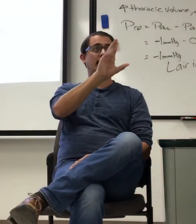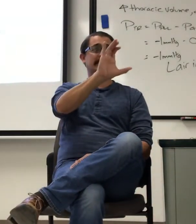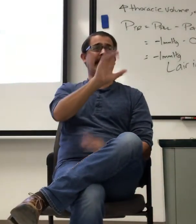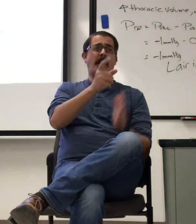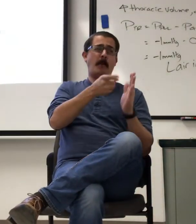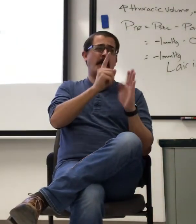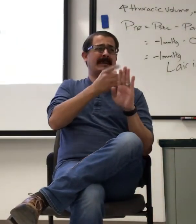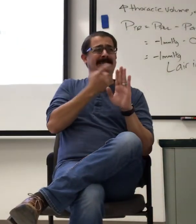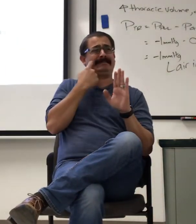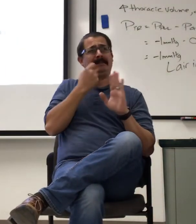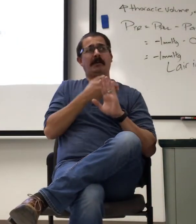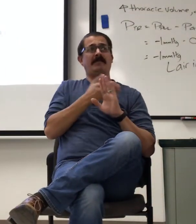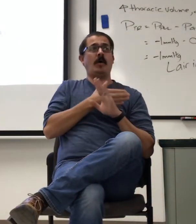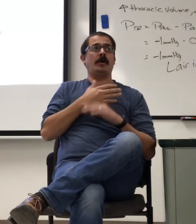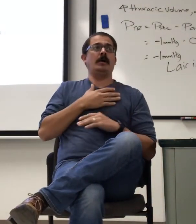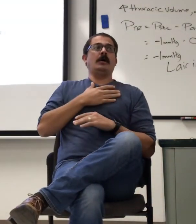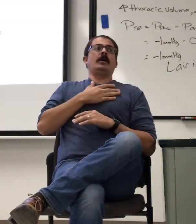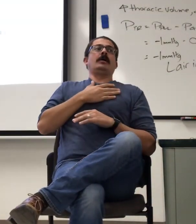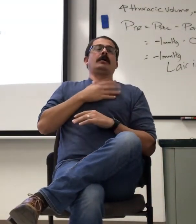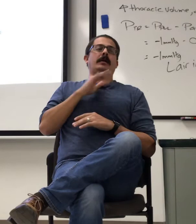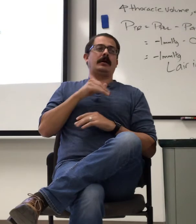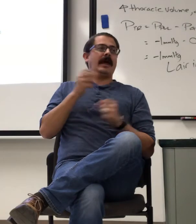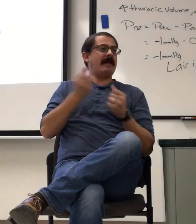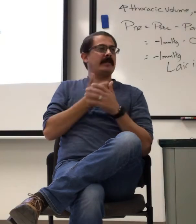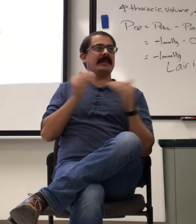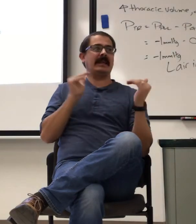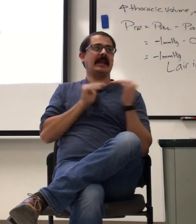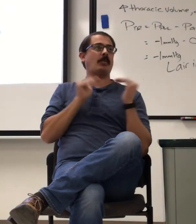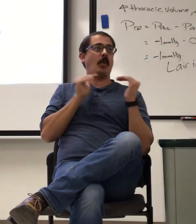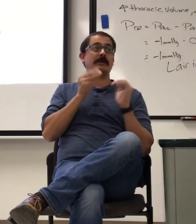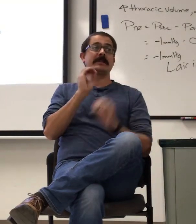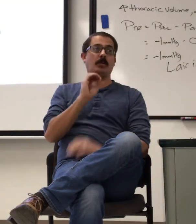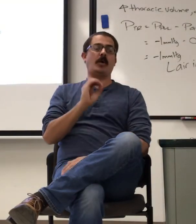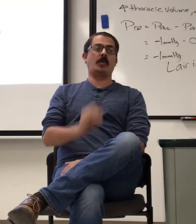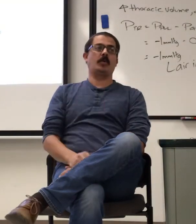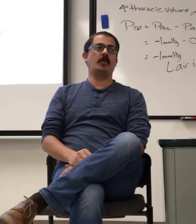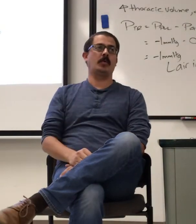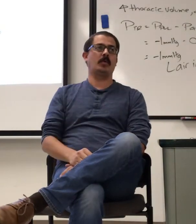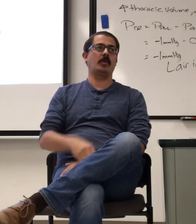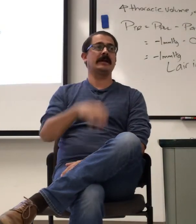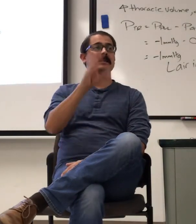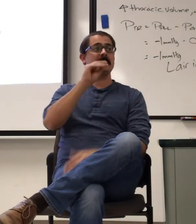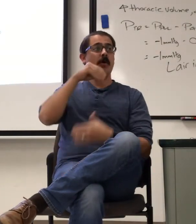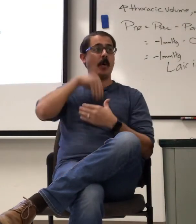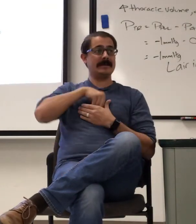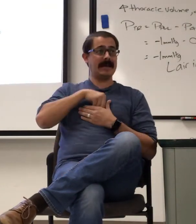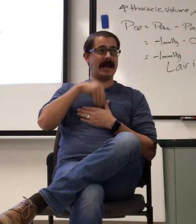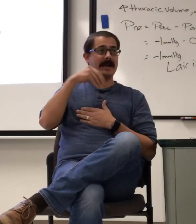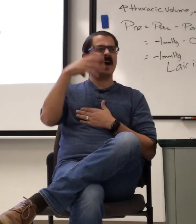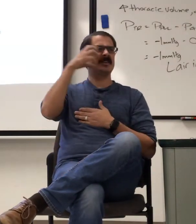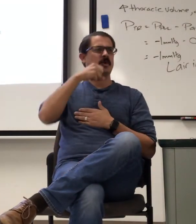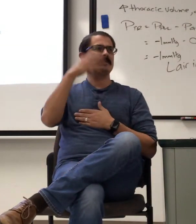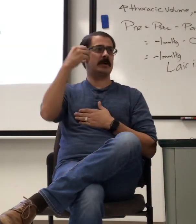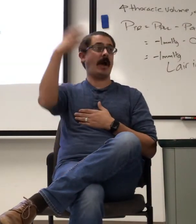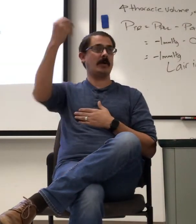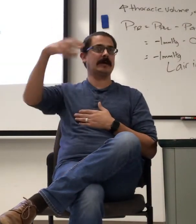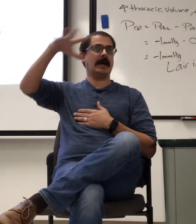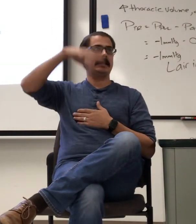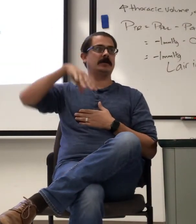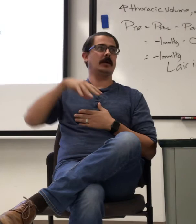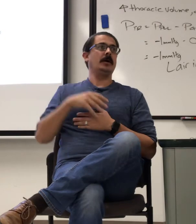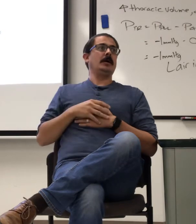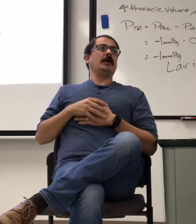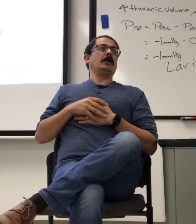moment before, where everything's equilibrated, 0. It's 0 on the inside, you assume it's 0 on the outside. You take a breath